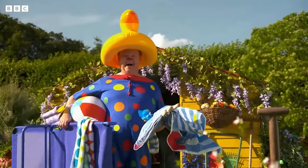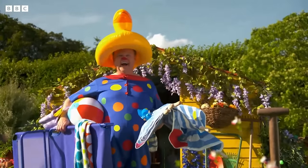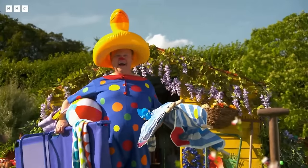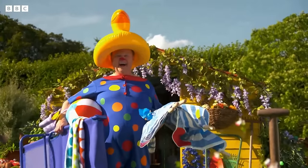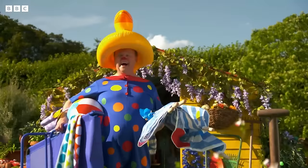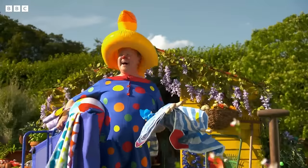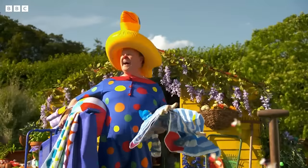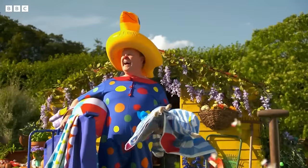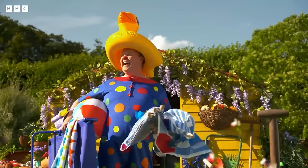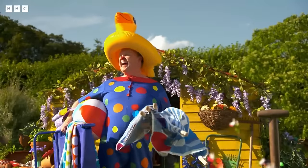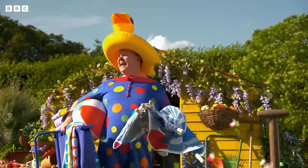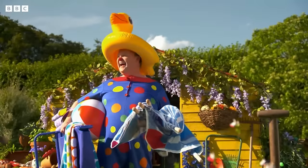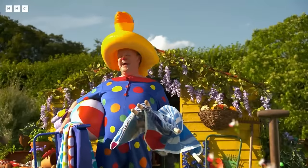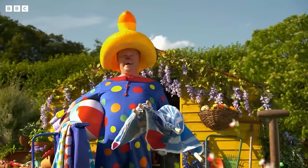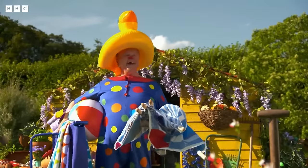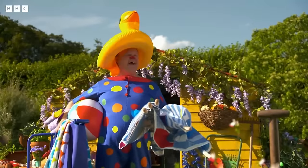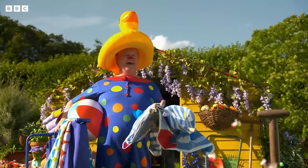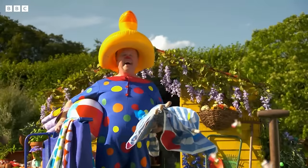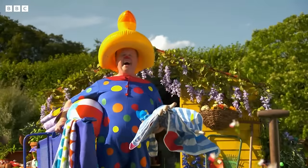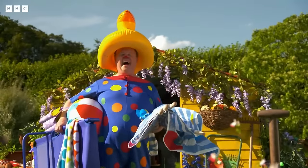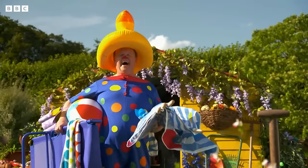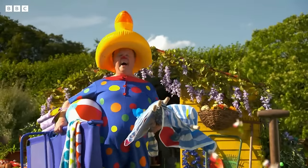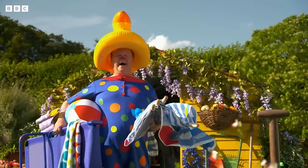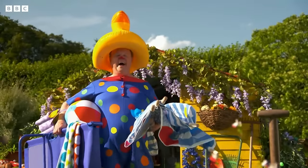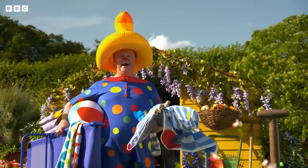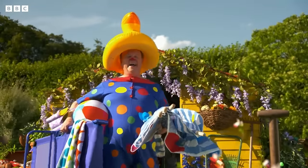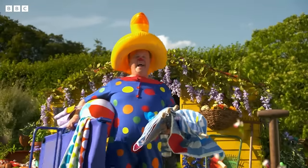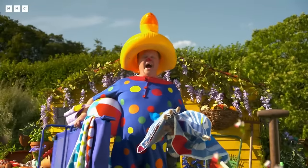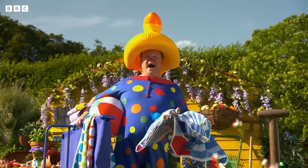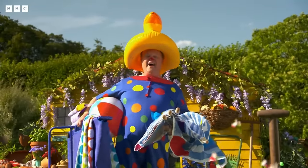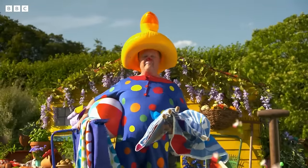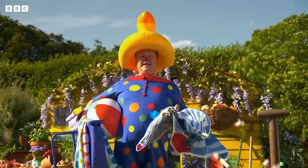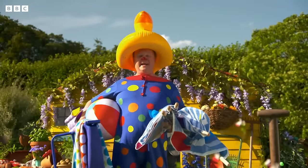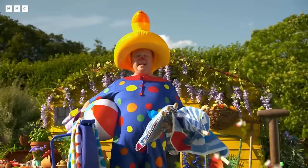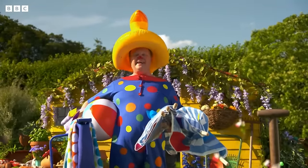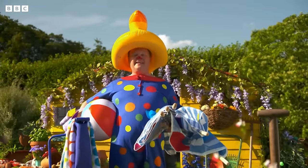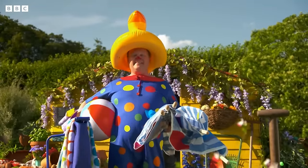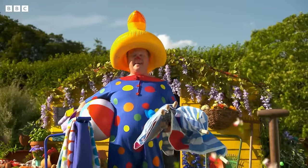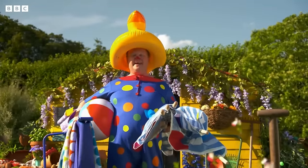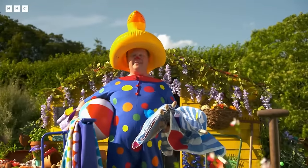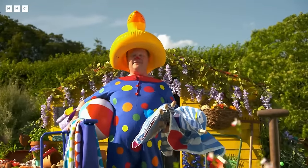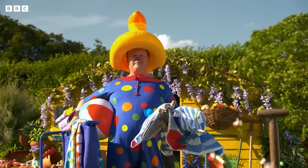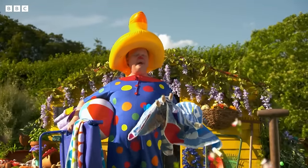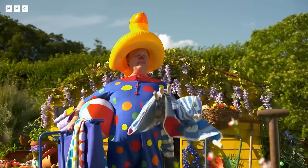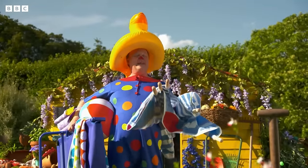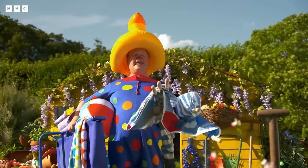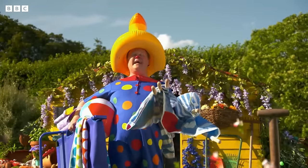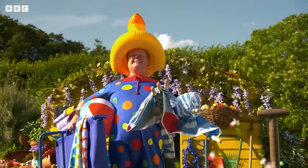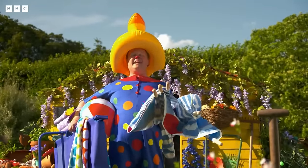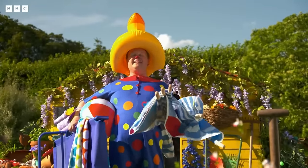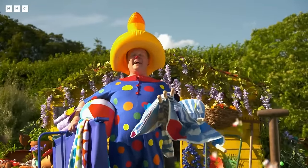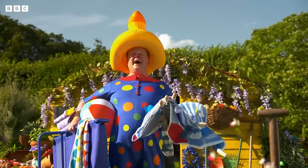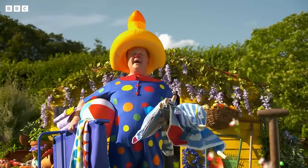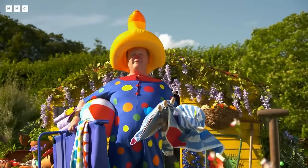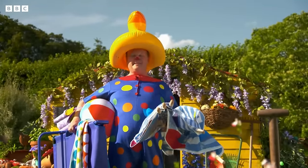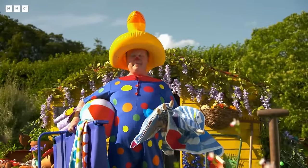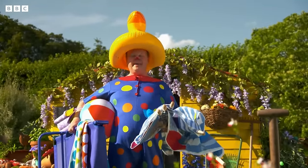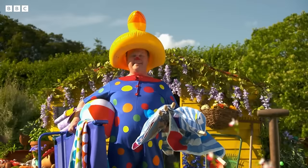What have you got there, Mr. Tumble? Ha-ha! I've been collecting things for my relaxing time at the beach.